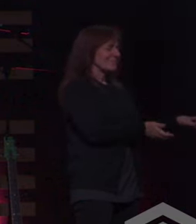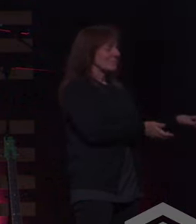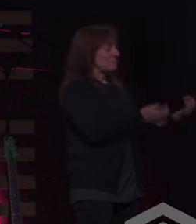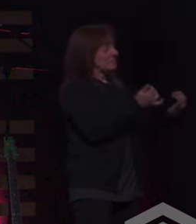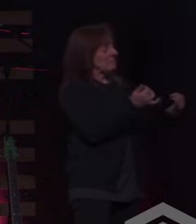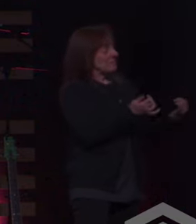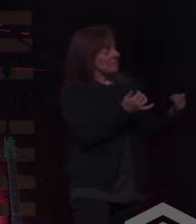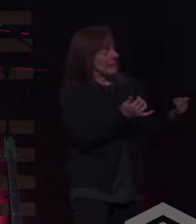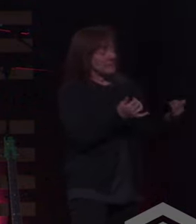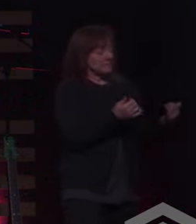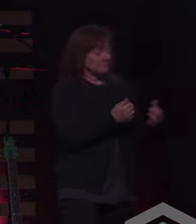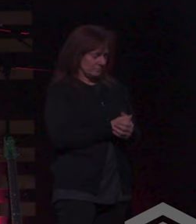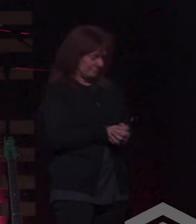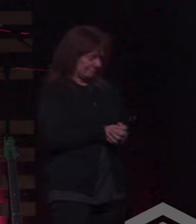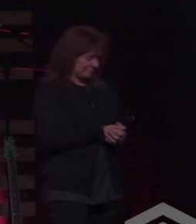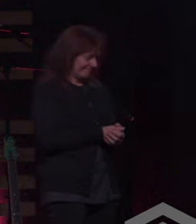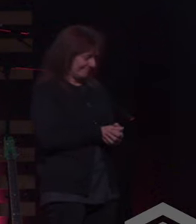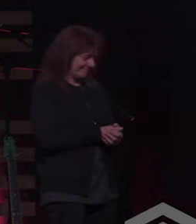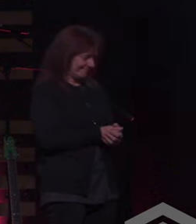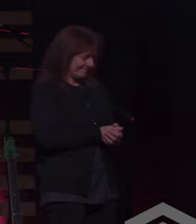Now,